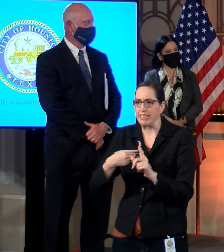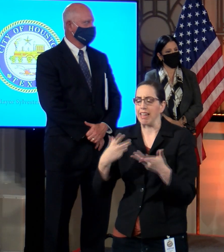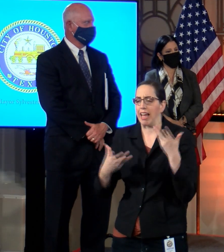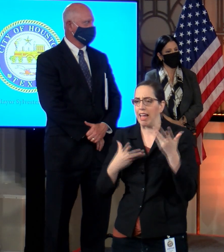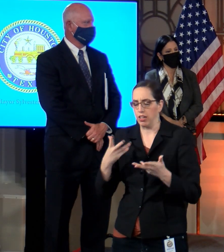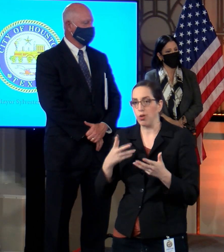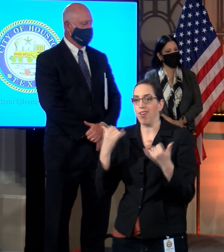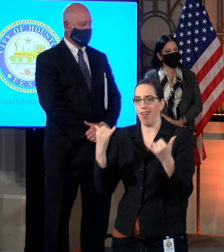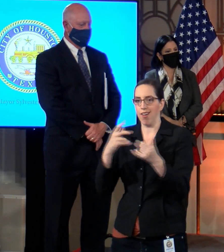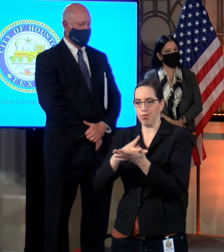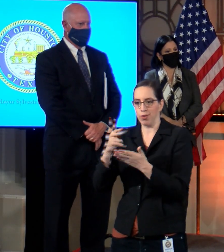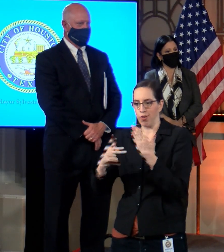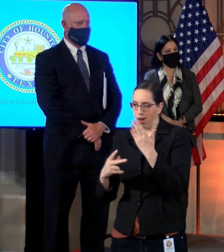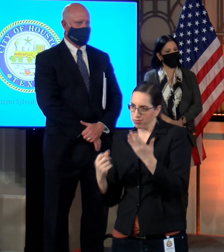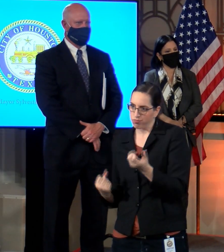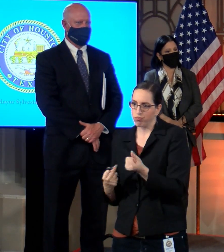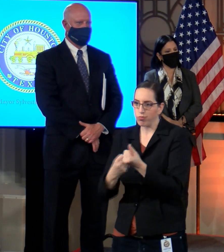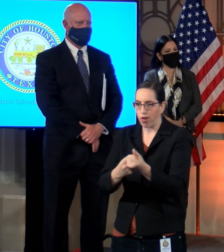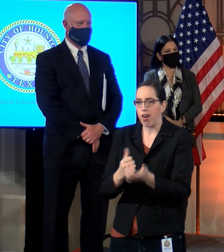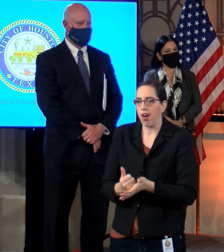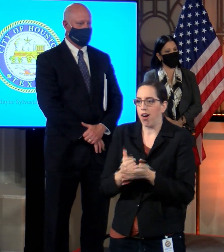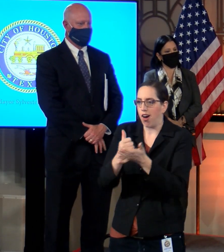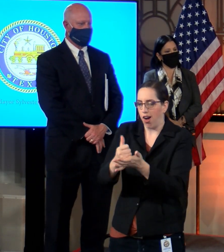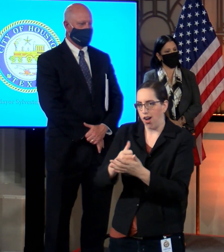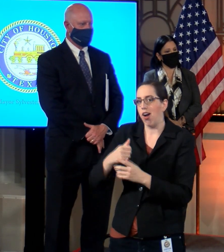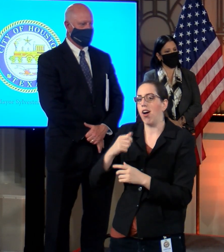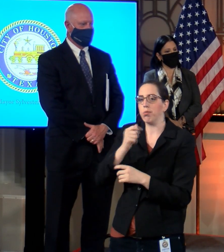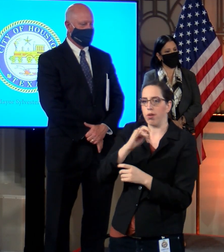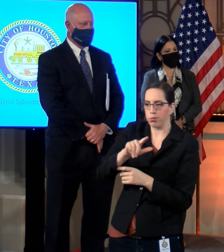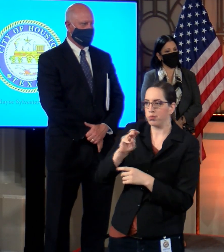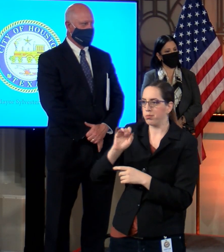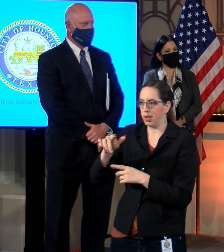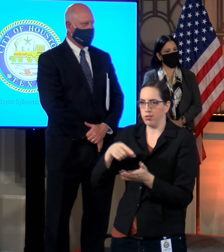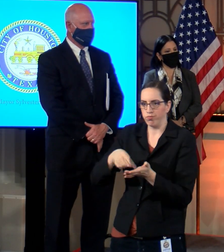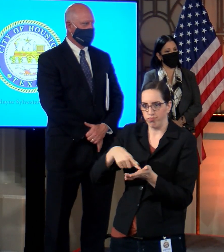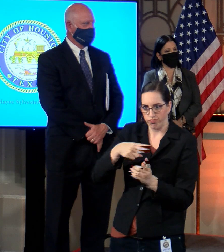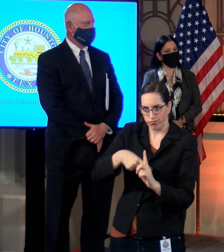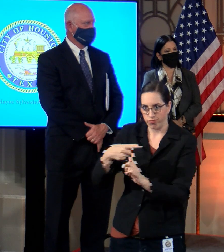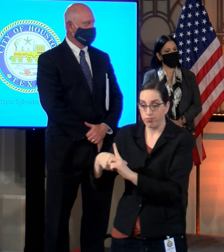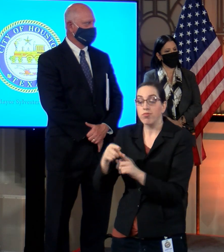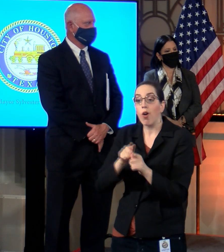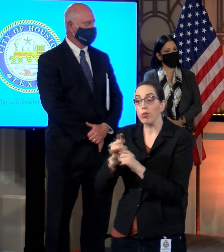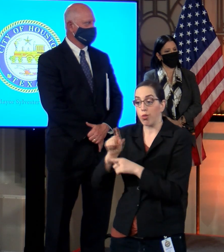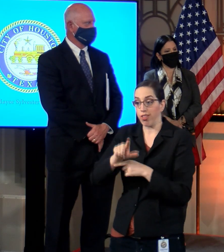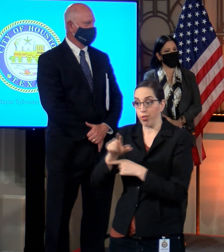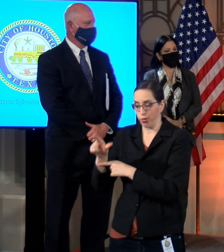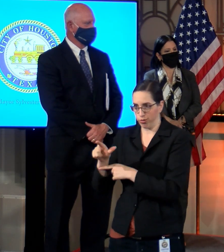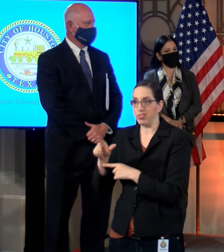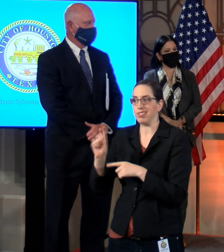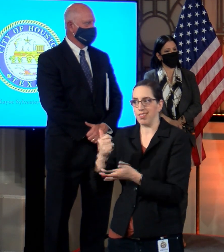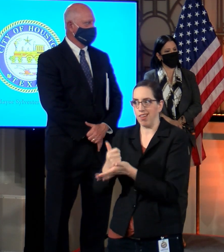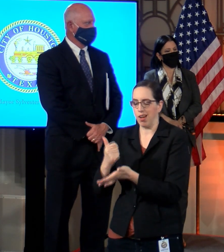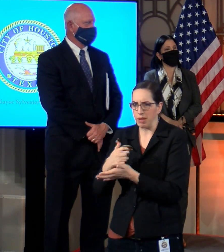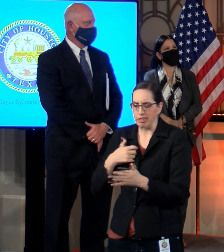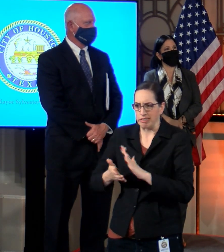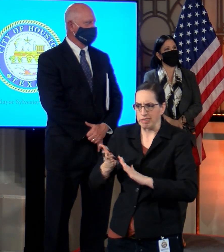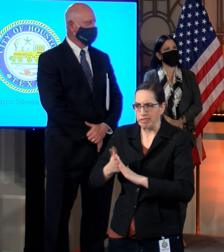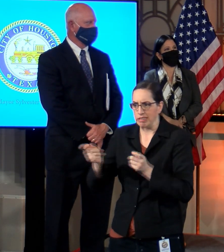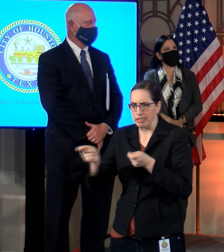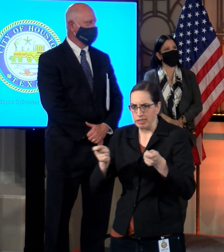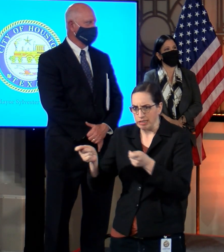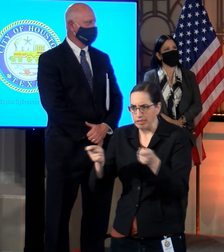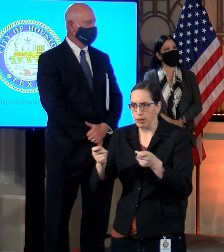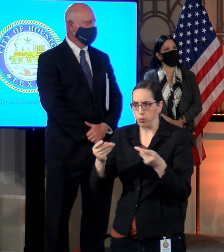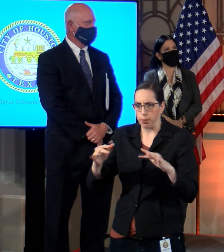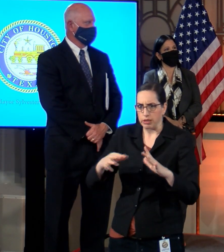them catch up and pay the last 2 months of rent. Additionally, it'll help our landlords as they continue to try to run their properties through